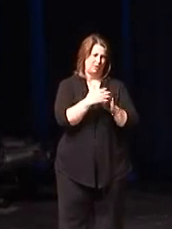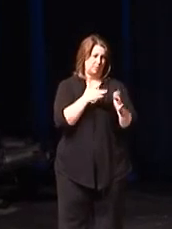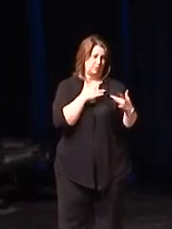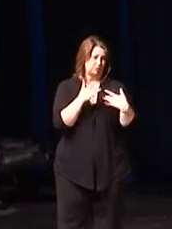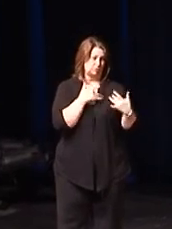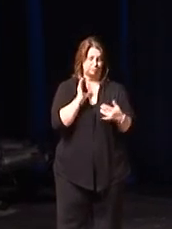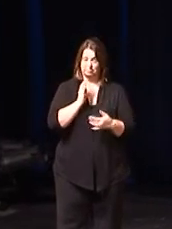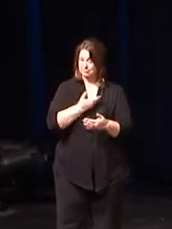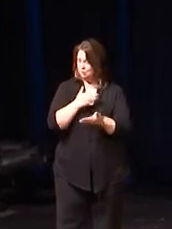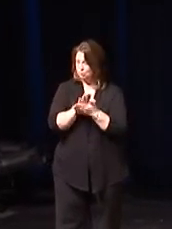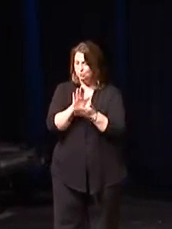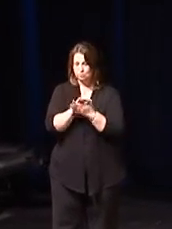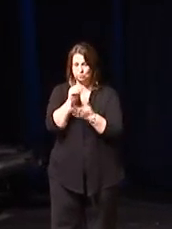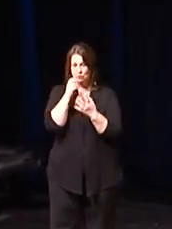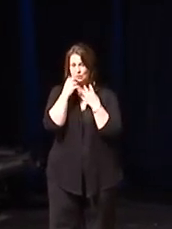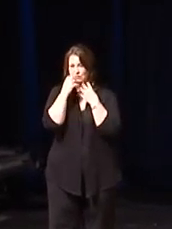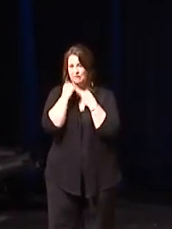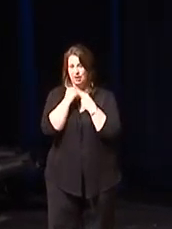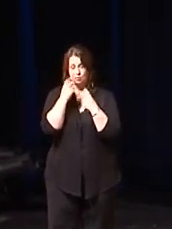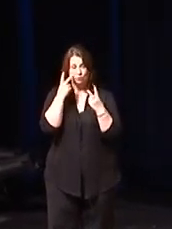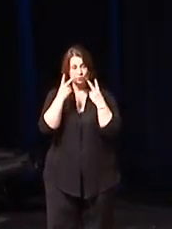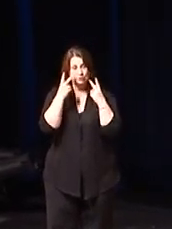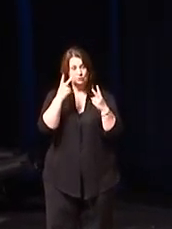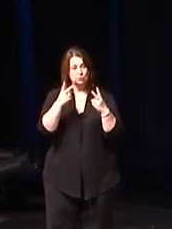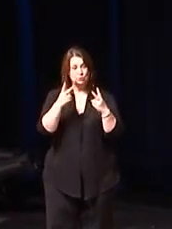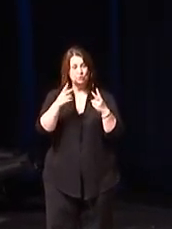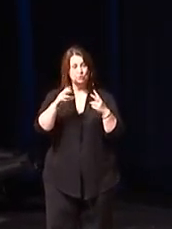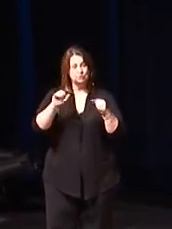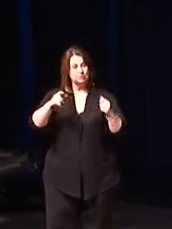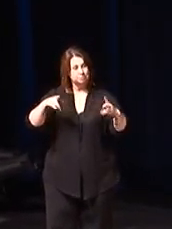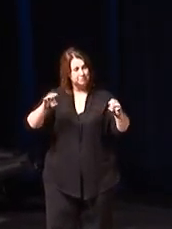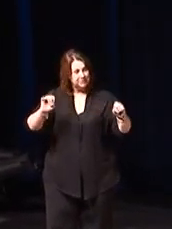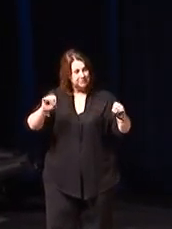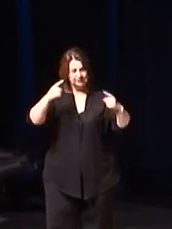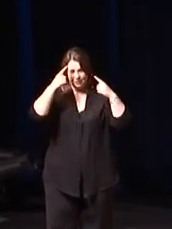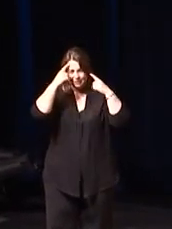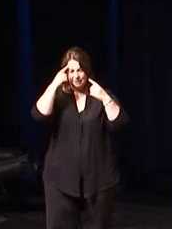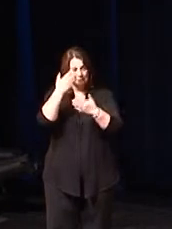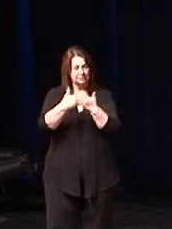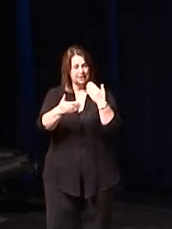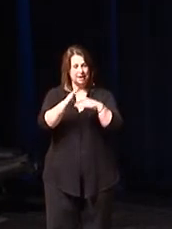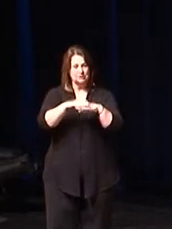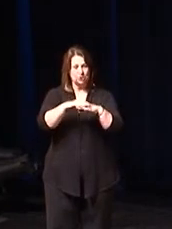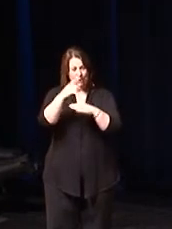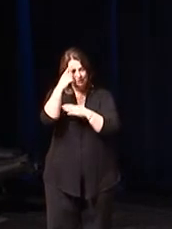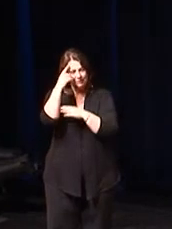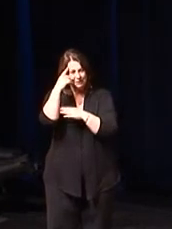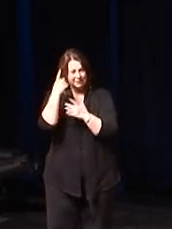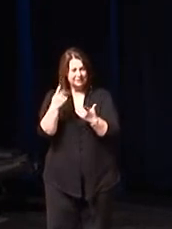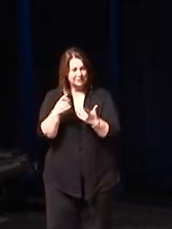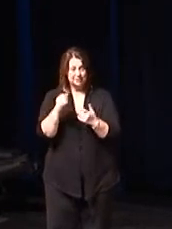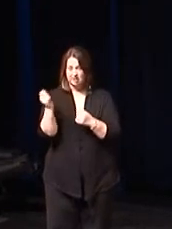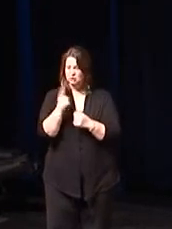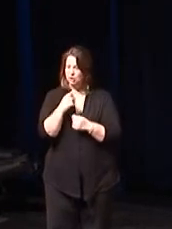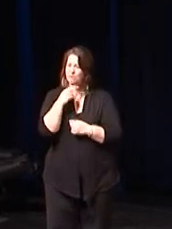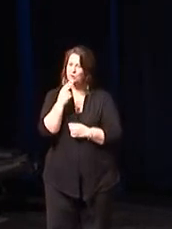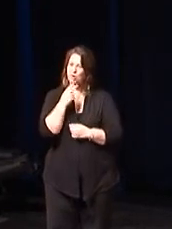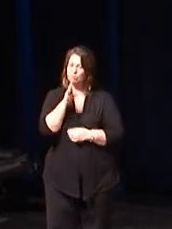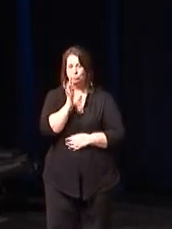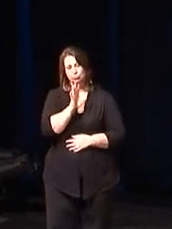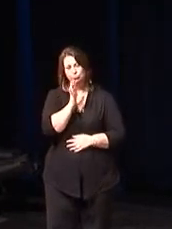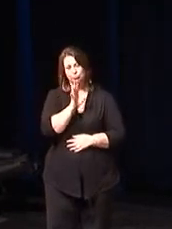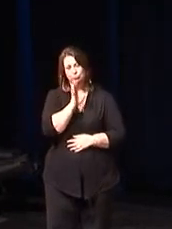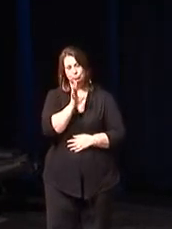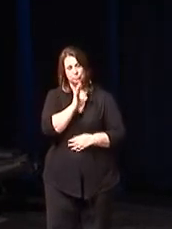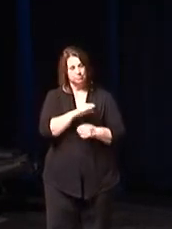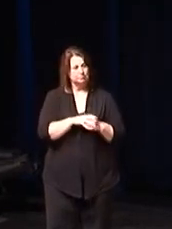just don't value visual spatial thinking, hands-on stuff. It's getting all verbal. And the